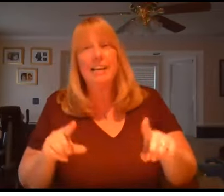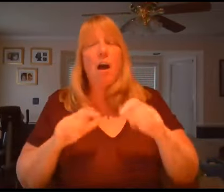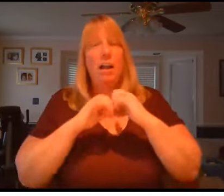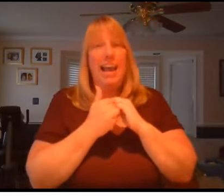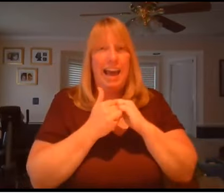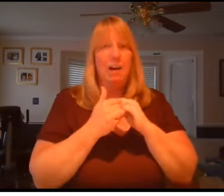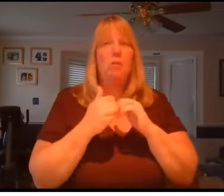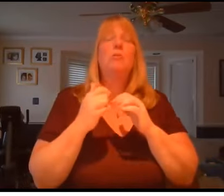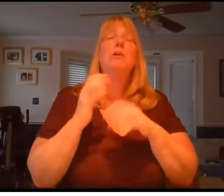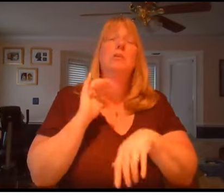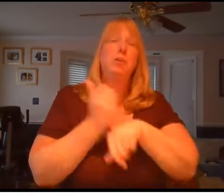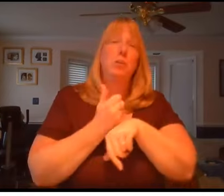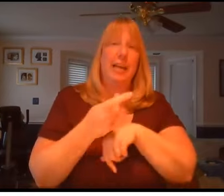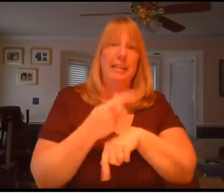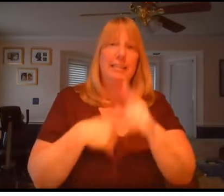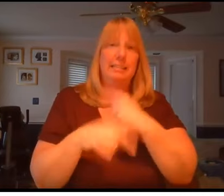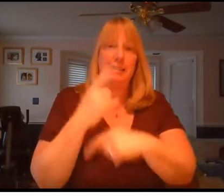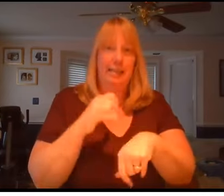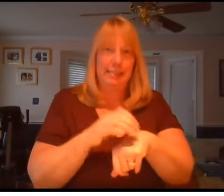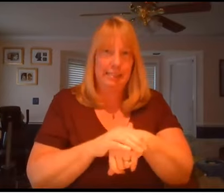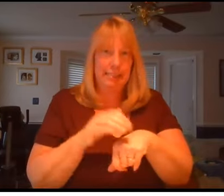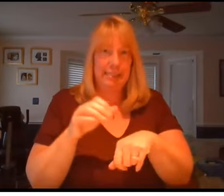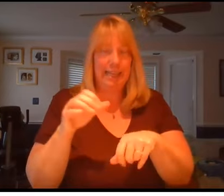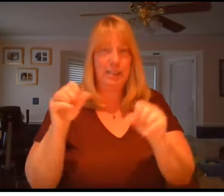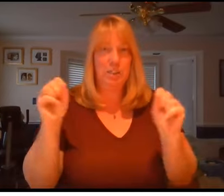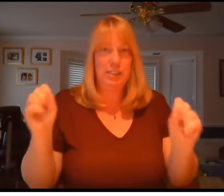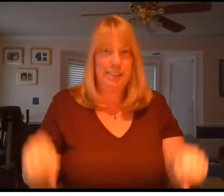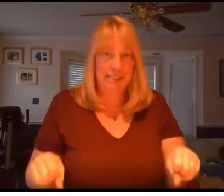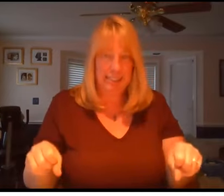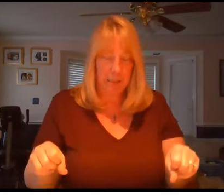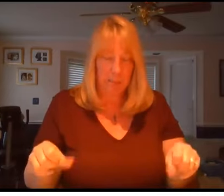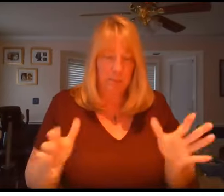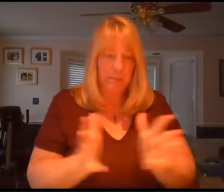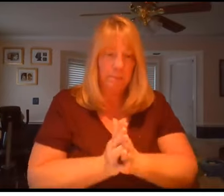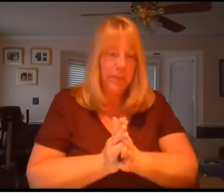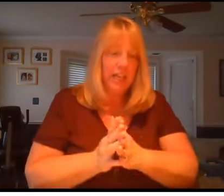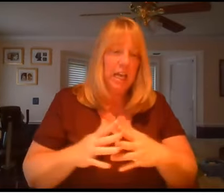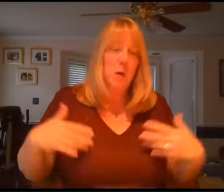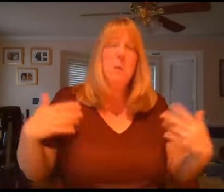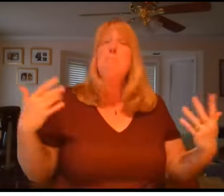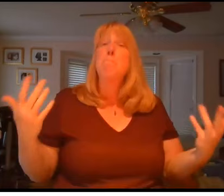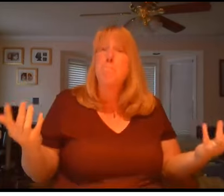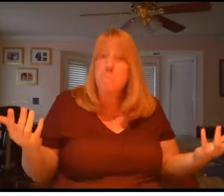no one agreed on how to set up a signed English system.